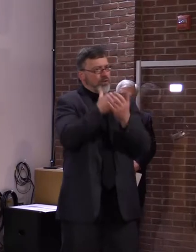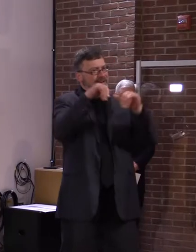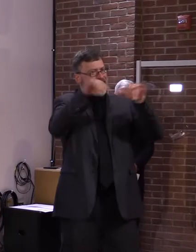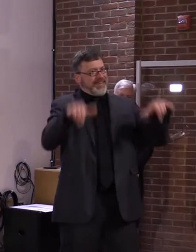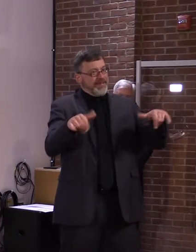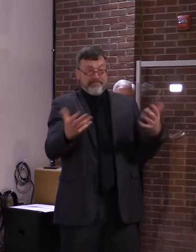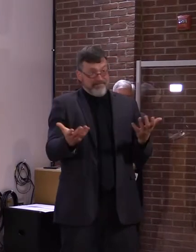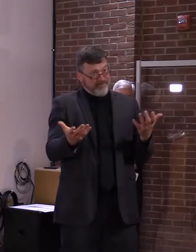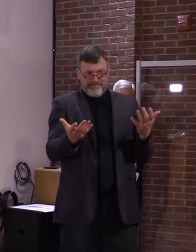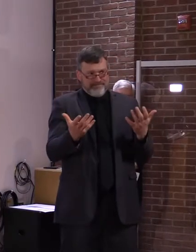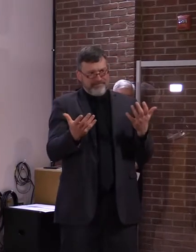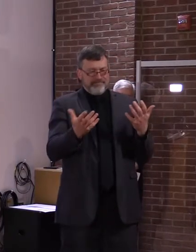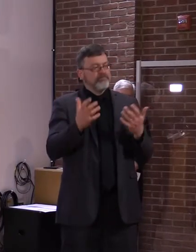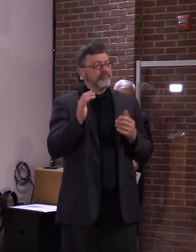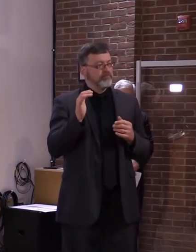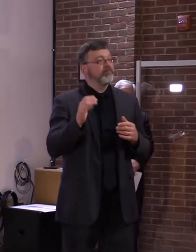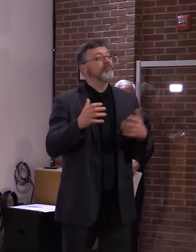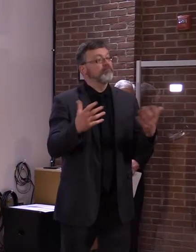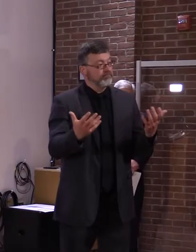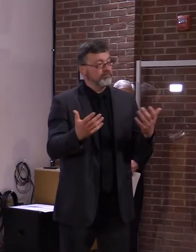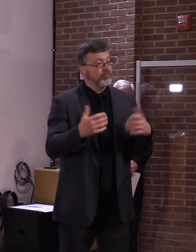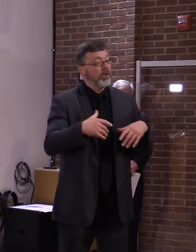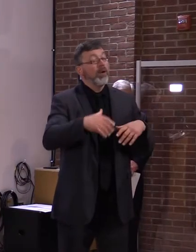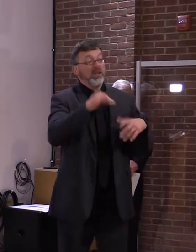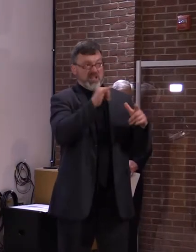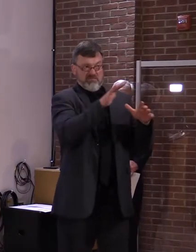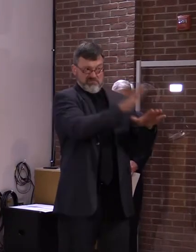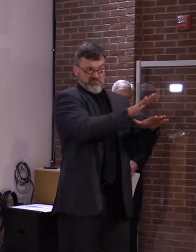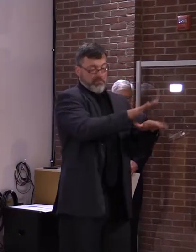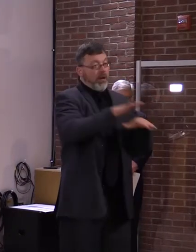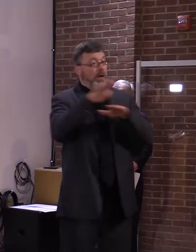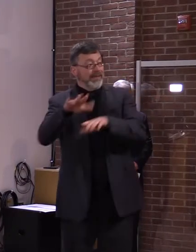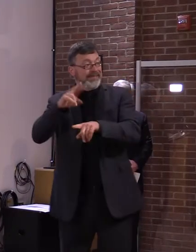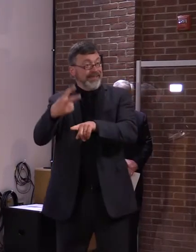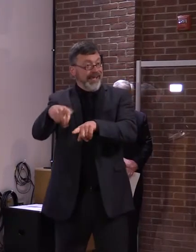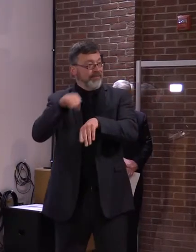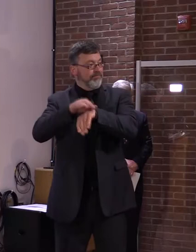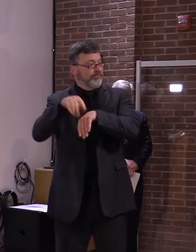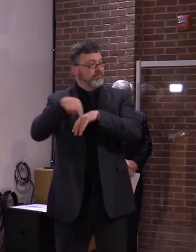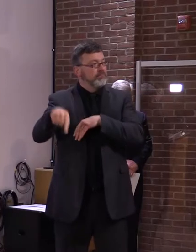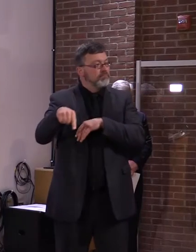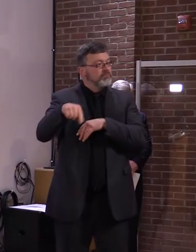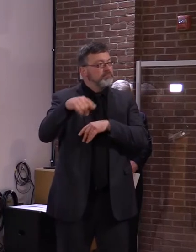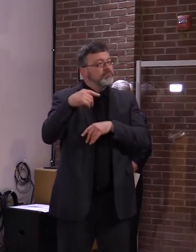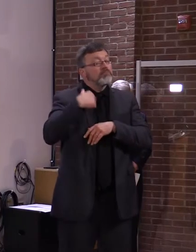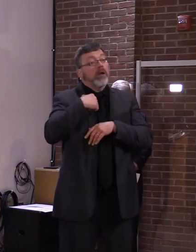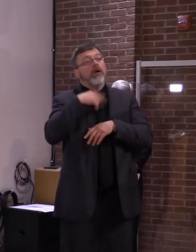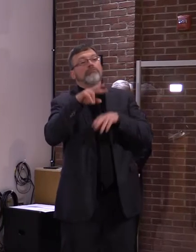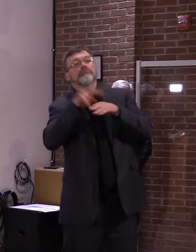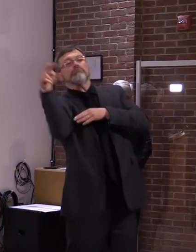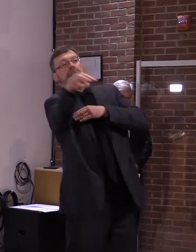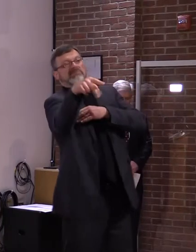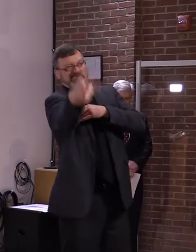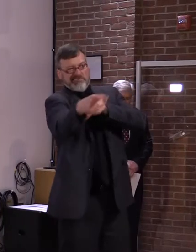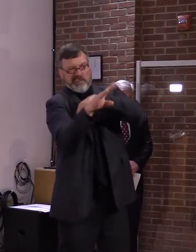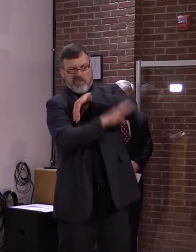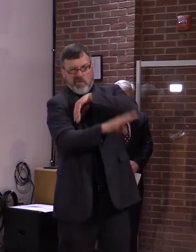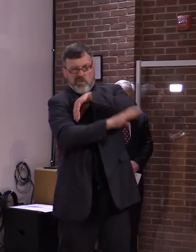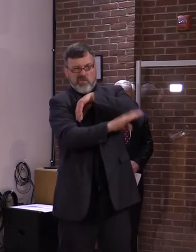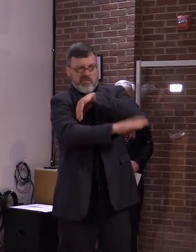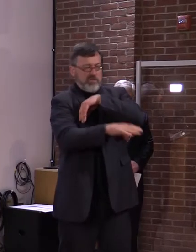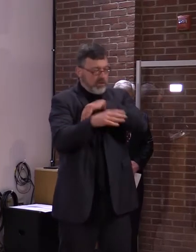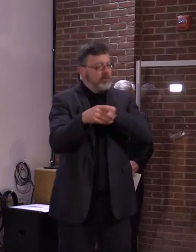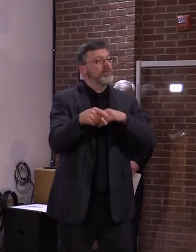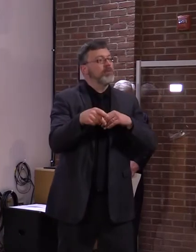The other guidance document we'll be publishing pertains to what we think school will look like in the fall. This guidance is designed to give schools